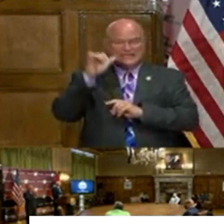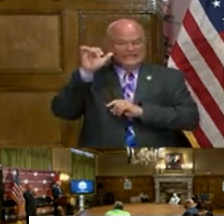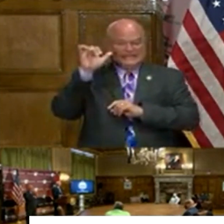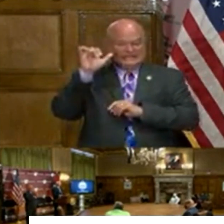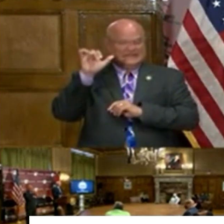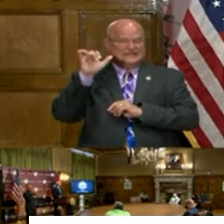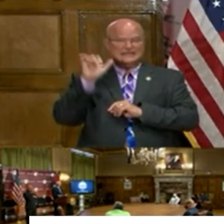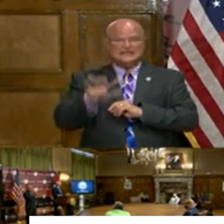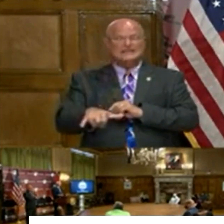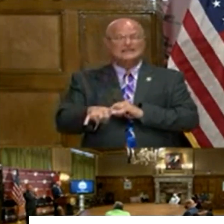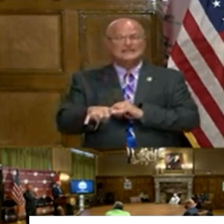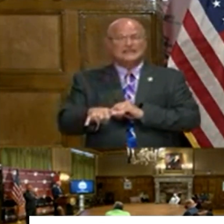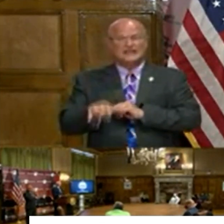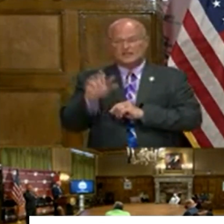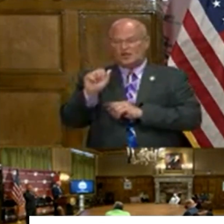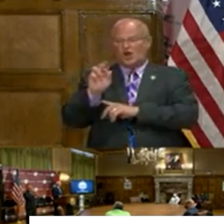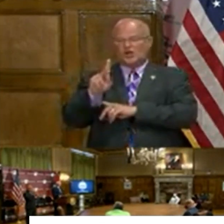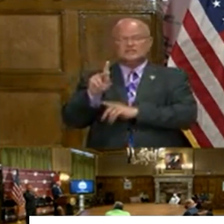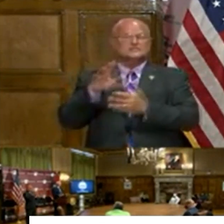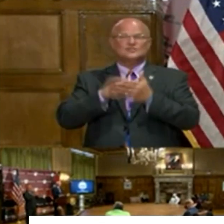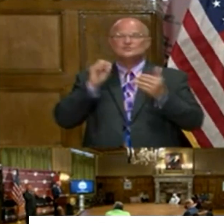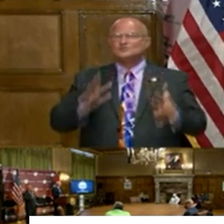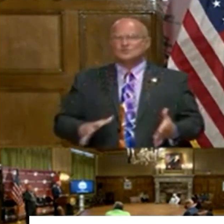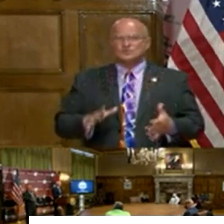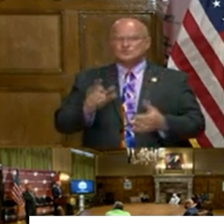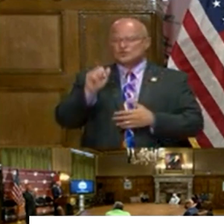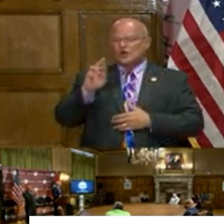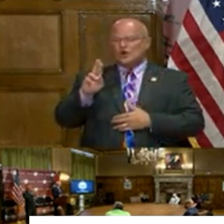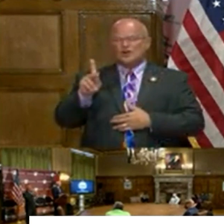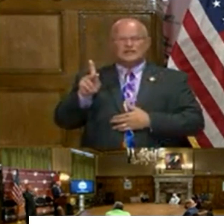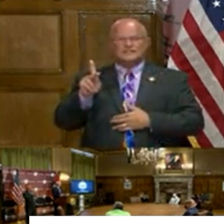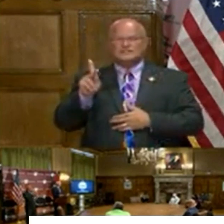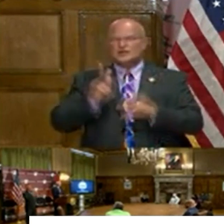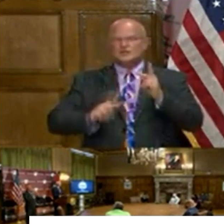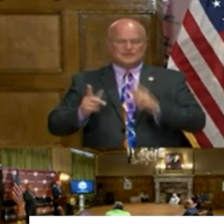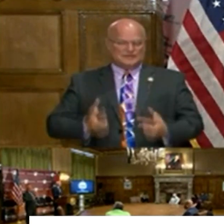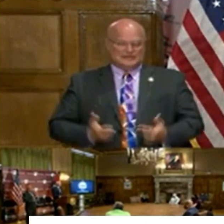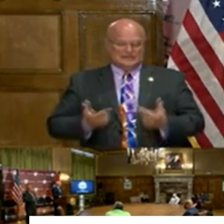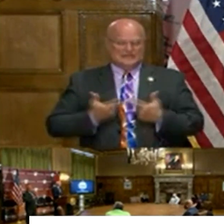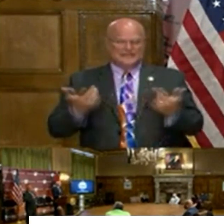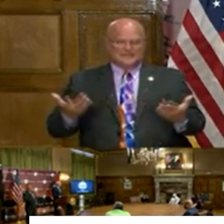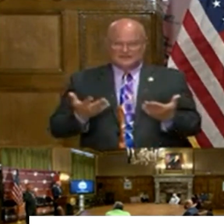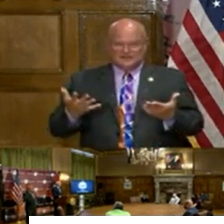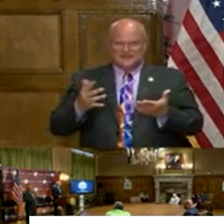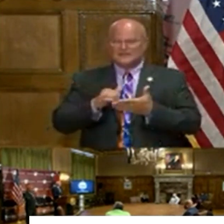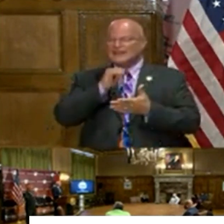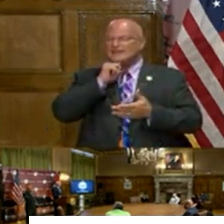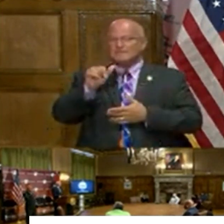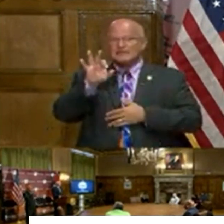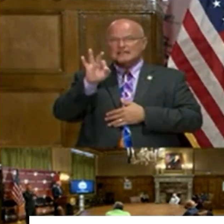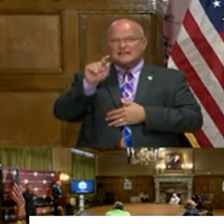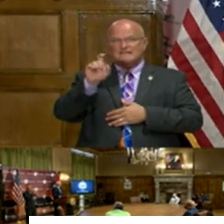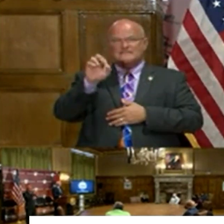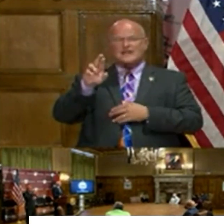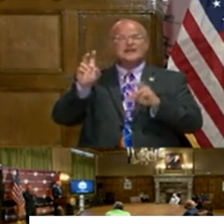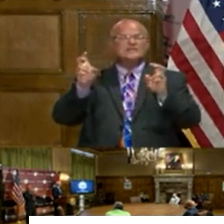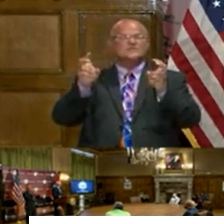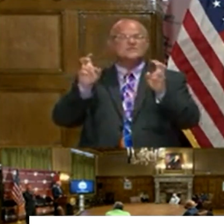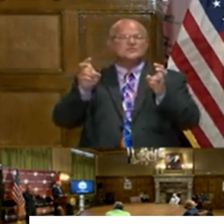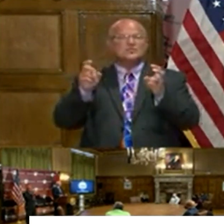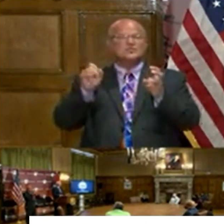is they're Arkansas students, they're Arkansas residents, and so that would not be a factor in terms